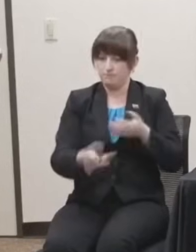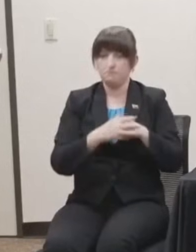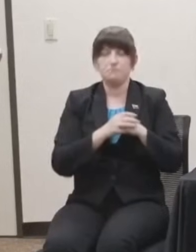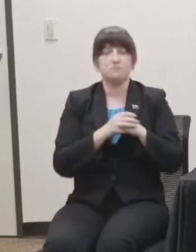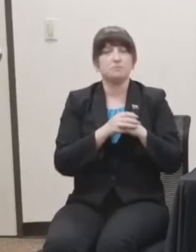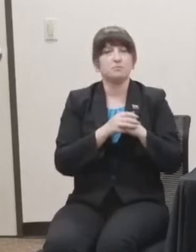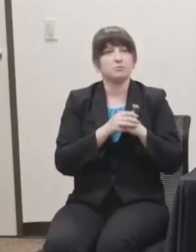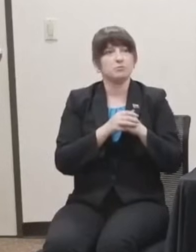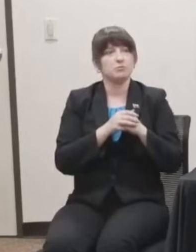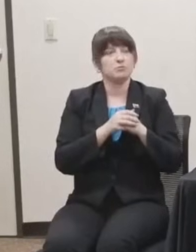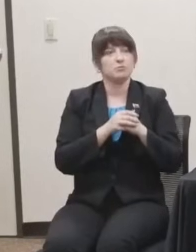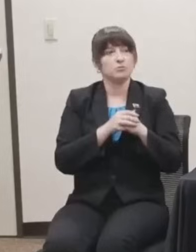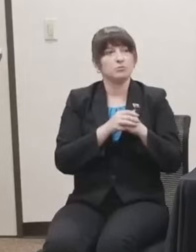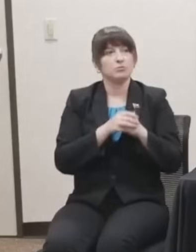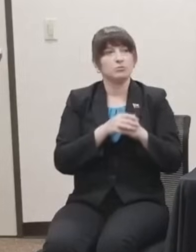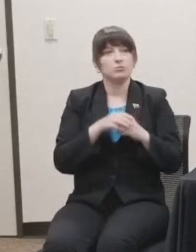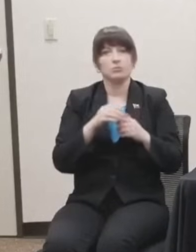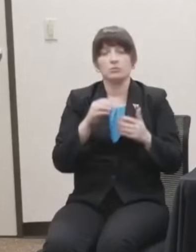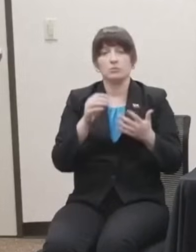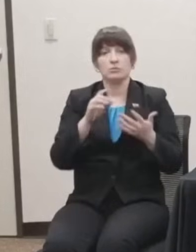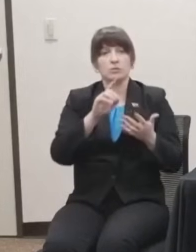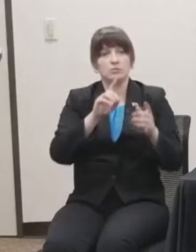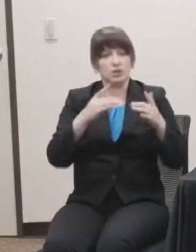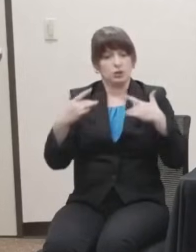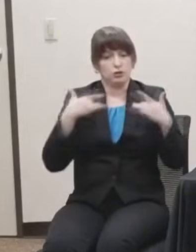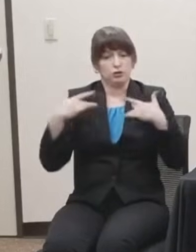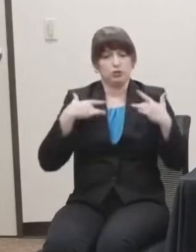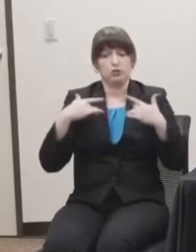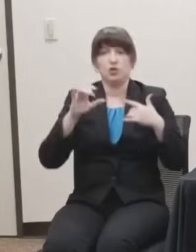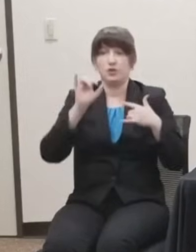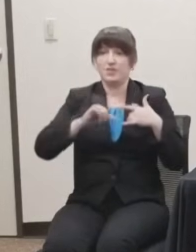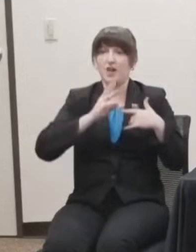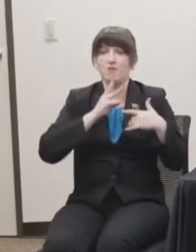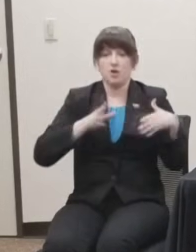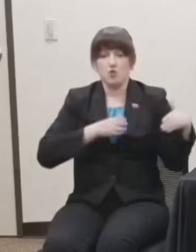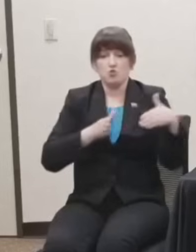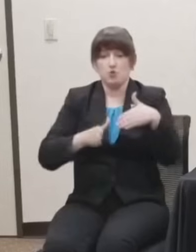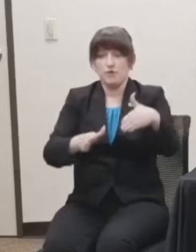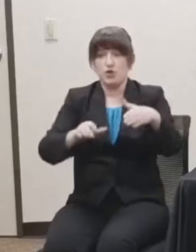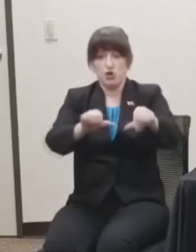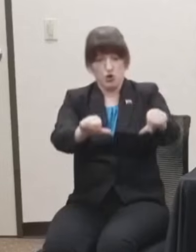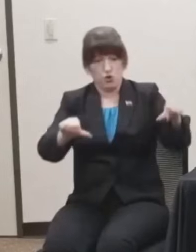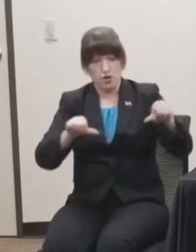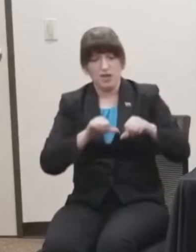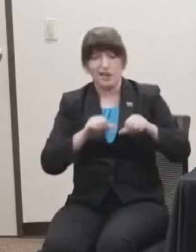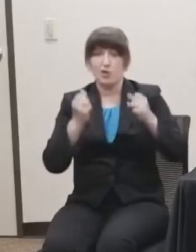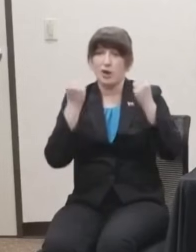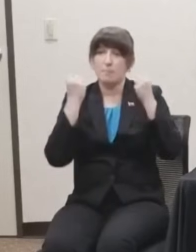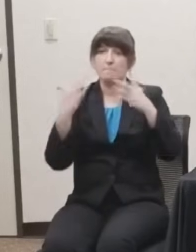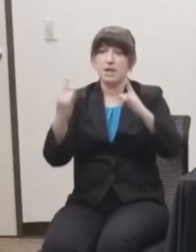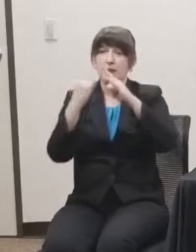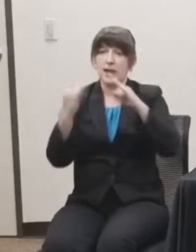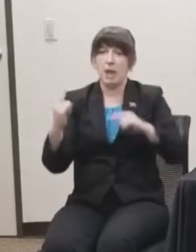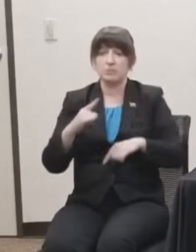Is it a concern that there's all these camps on this area? This is an area that deals with flash flooding, but there were